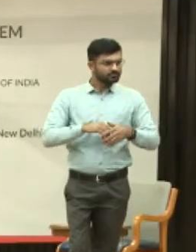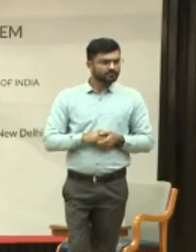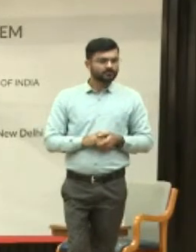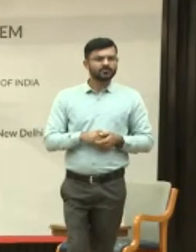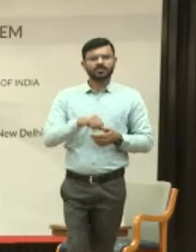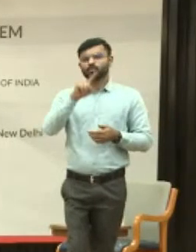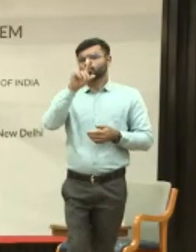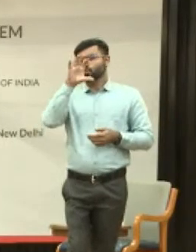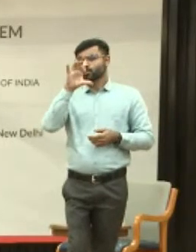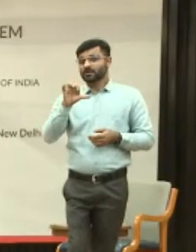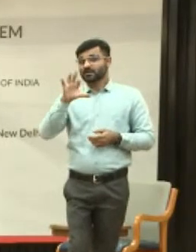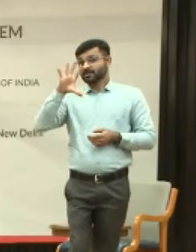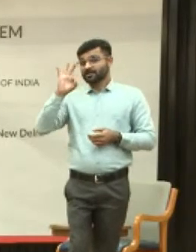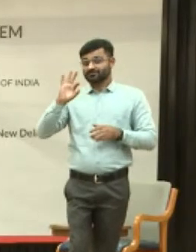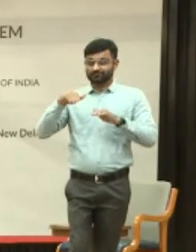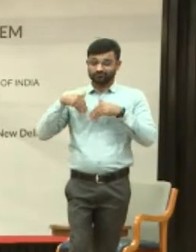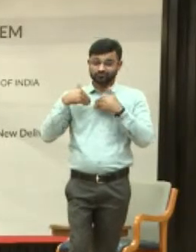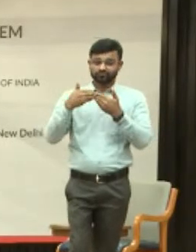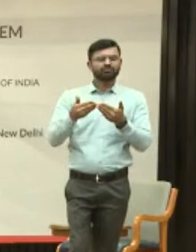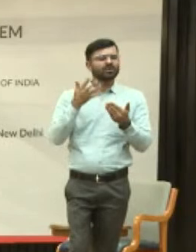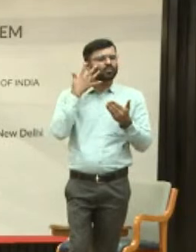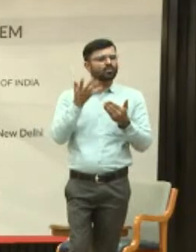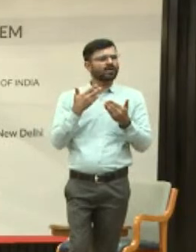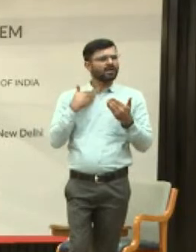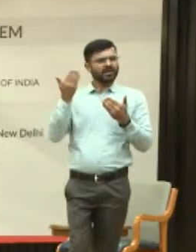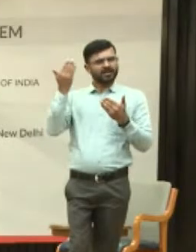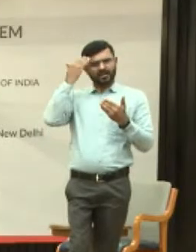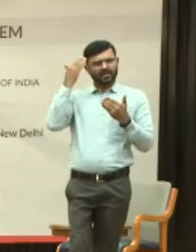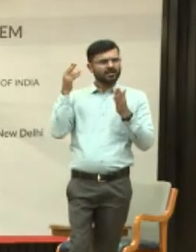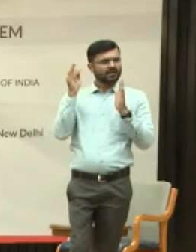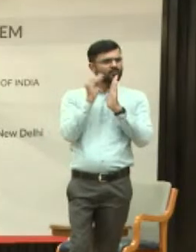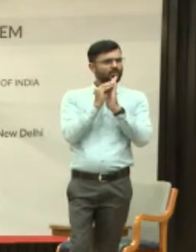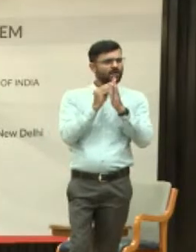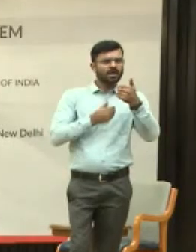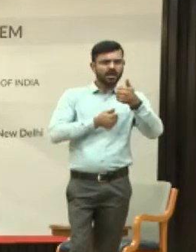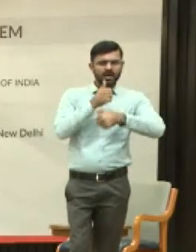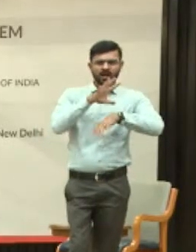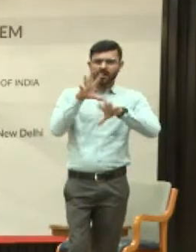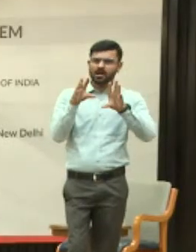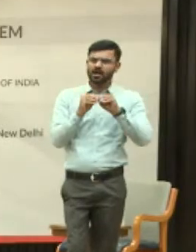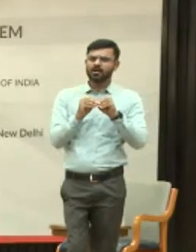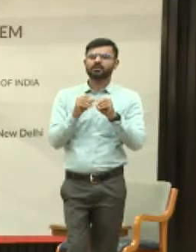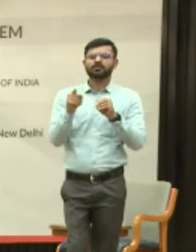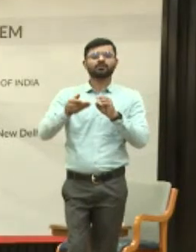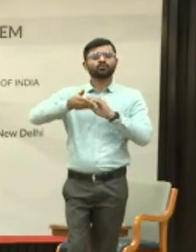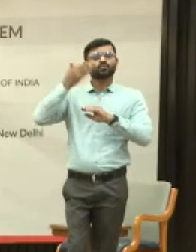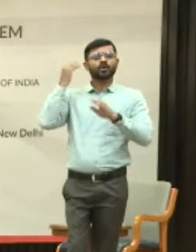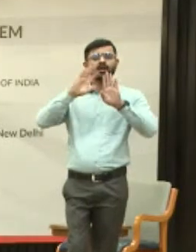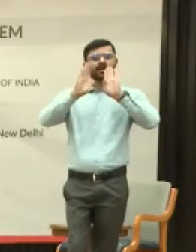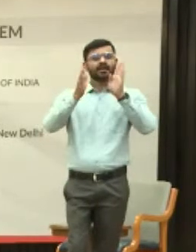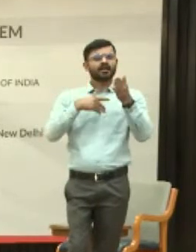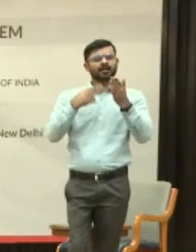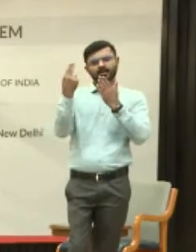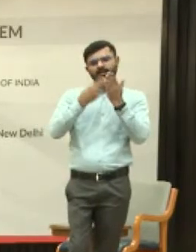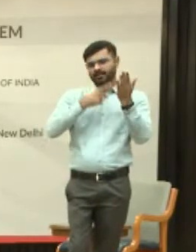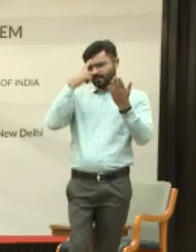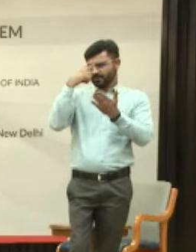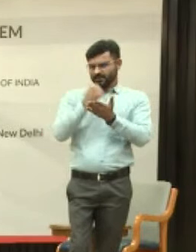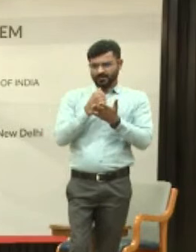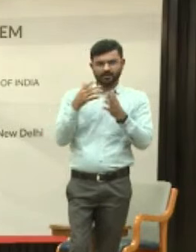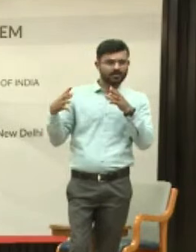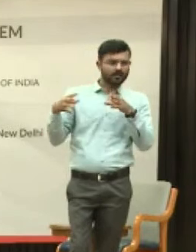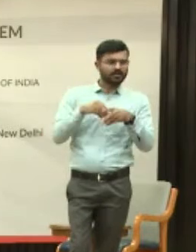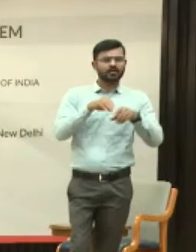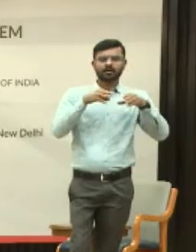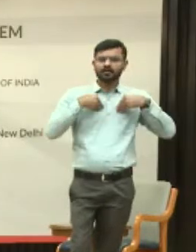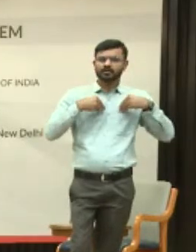In 1950, why did we not examine all of these old statutes and decide whether to accept